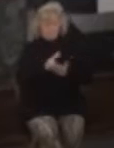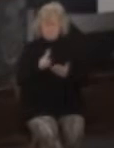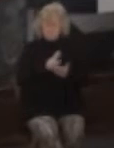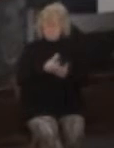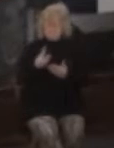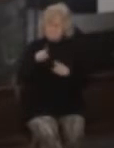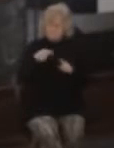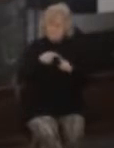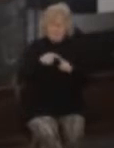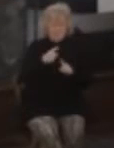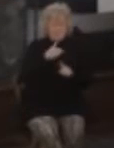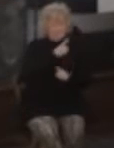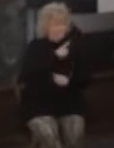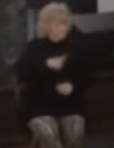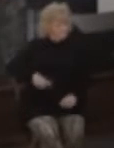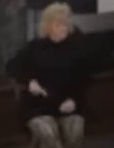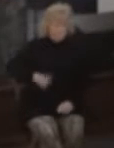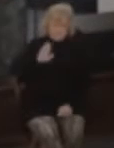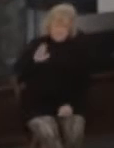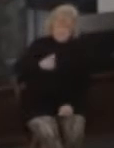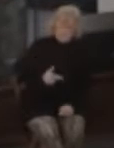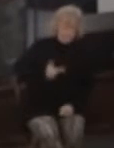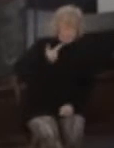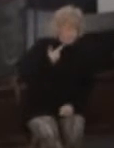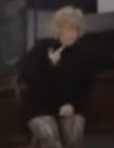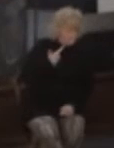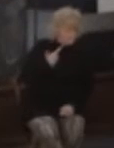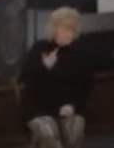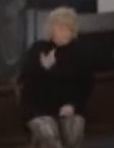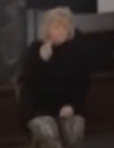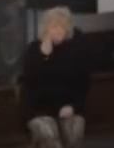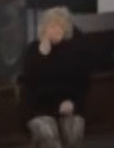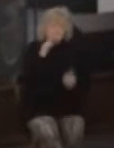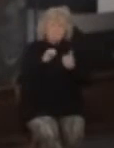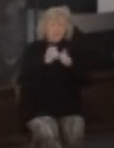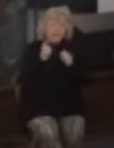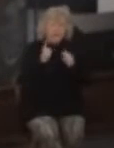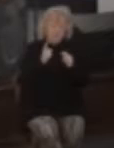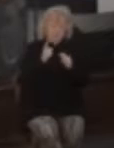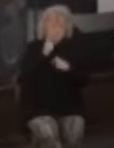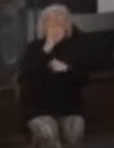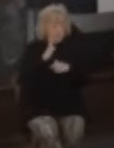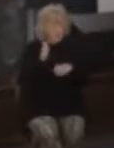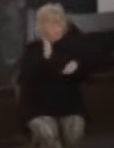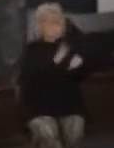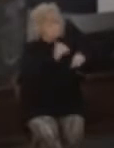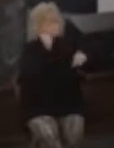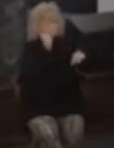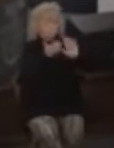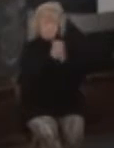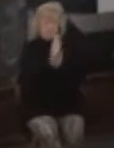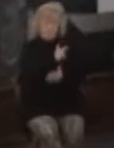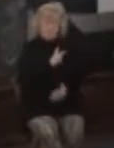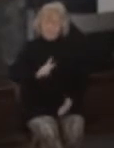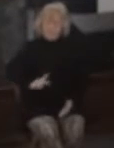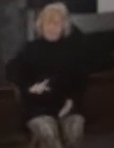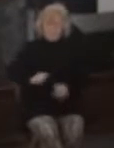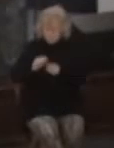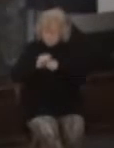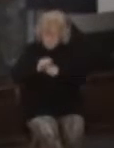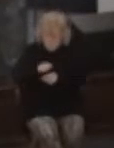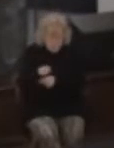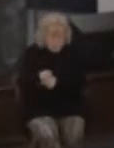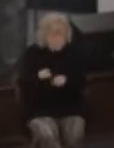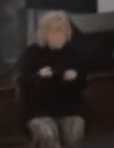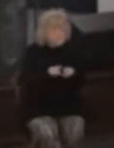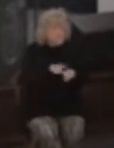life of David. And we are seeing how God raised David up to be king, while at the same